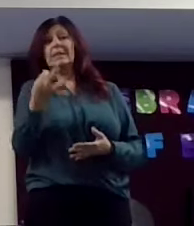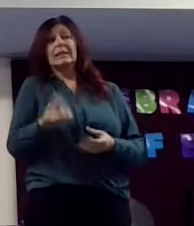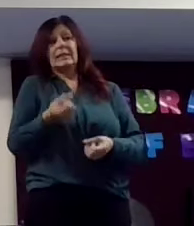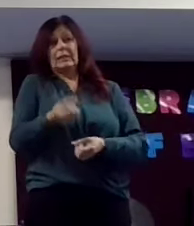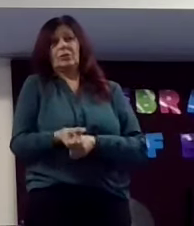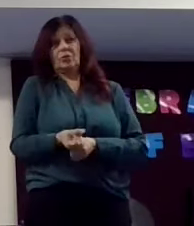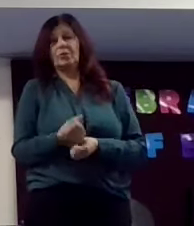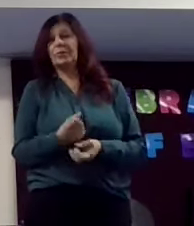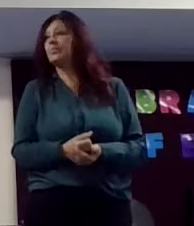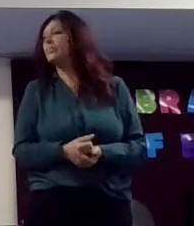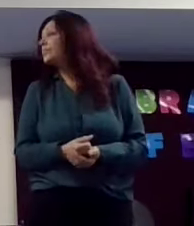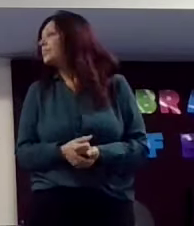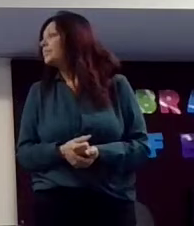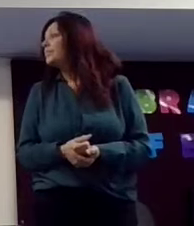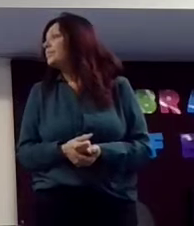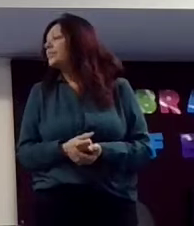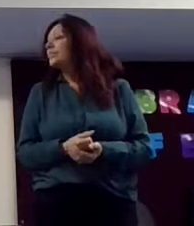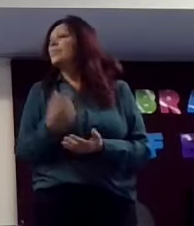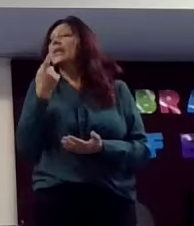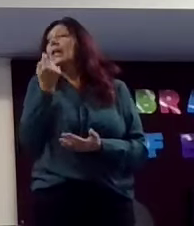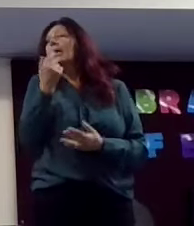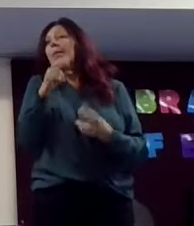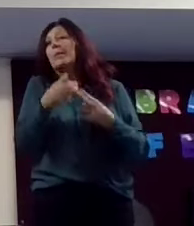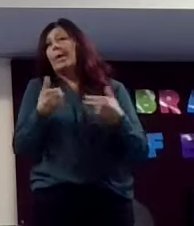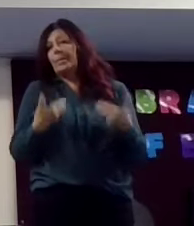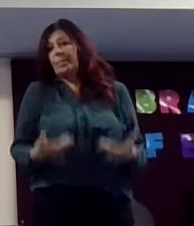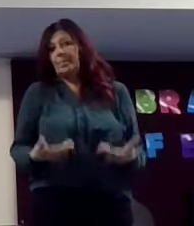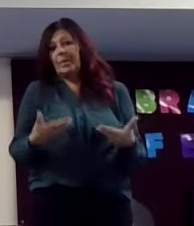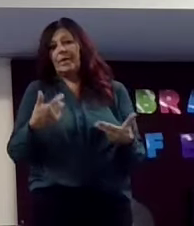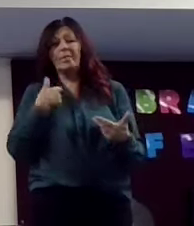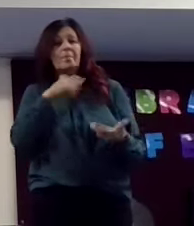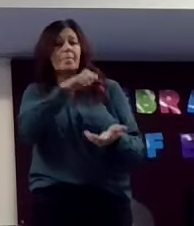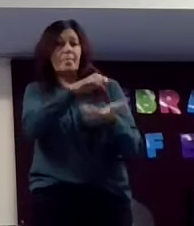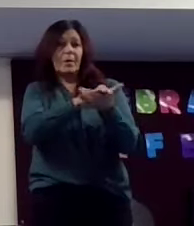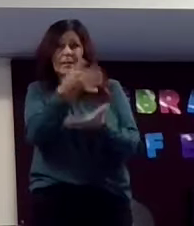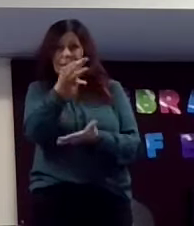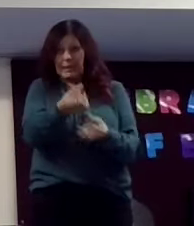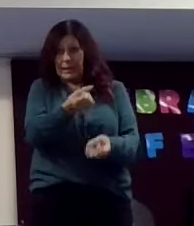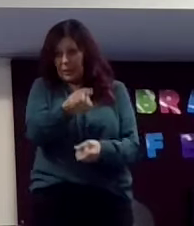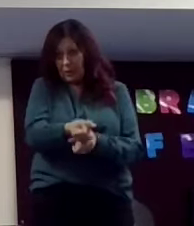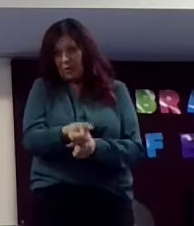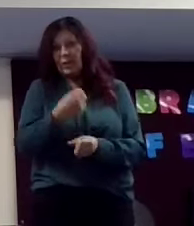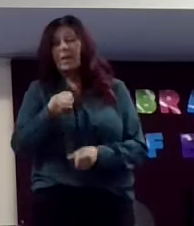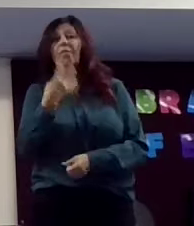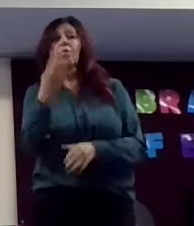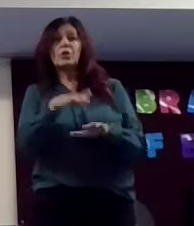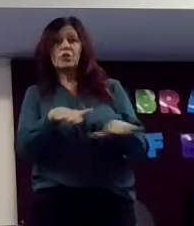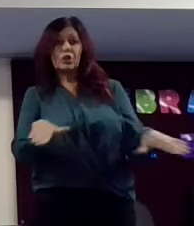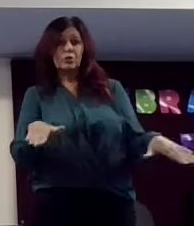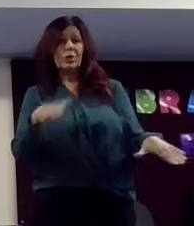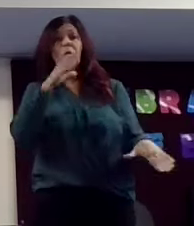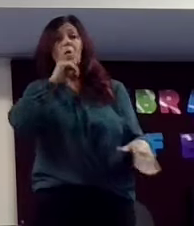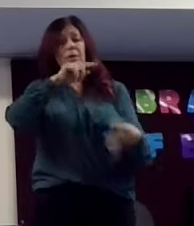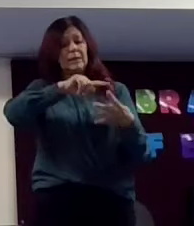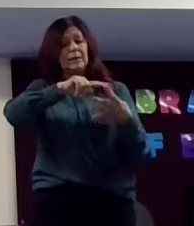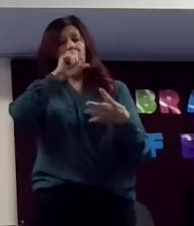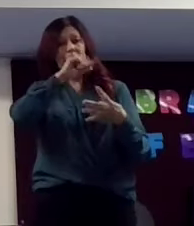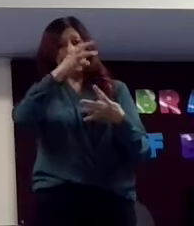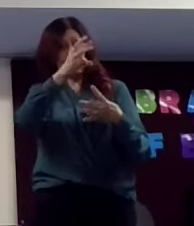19 years. Just a little bit about me. I have been married 19 years. I have 4 children. My oldest son